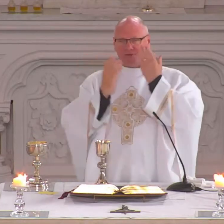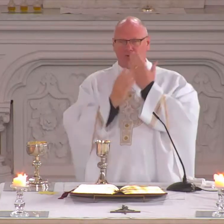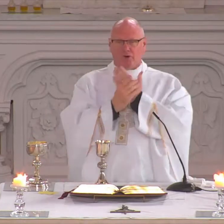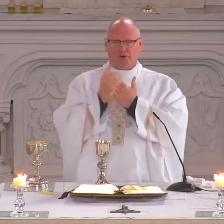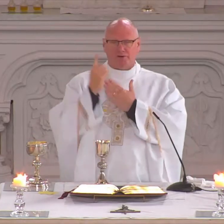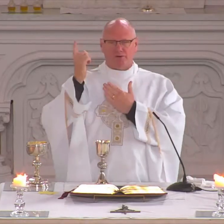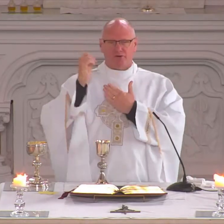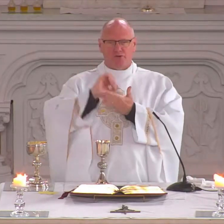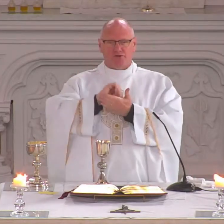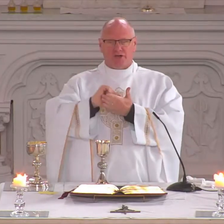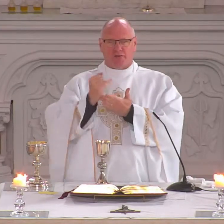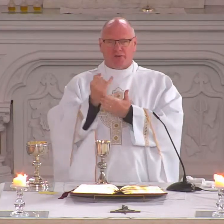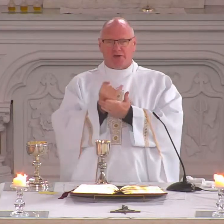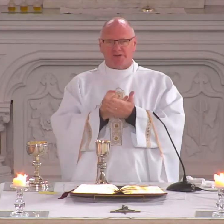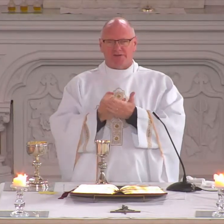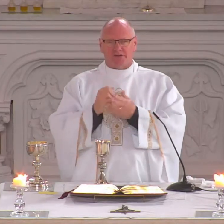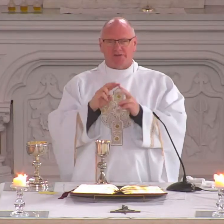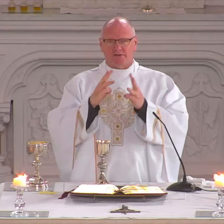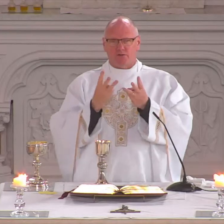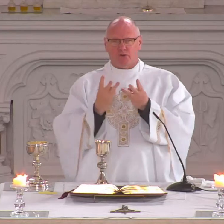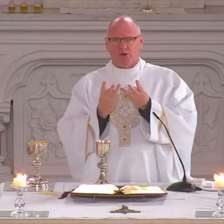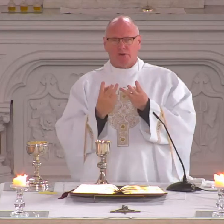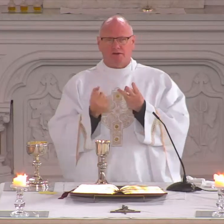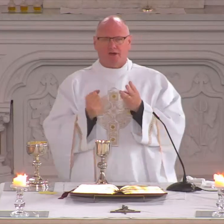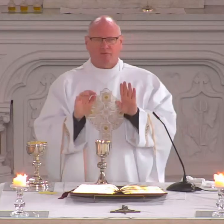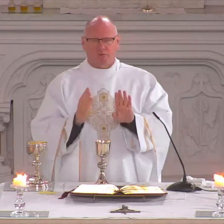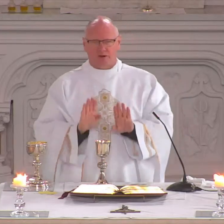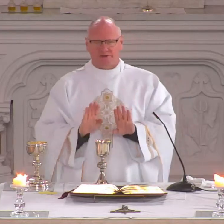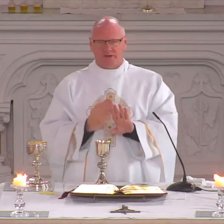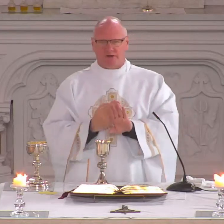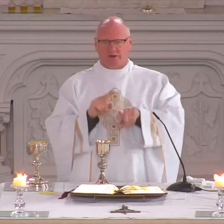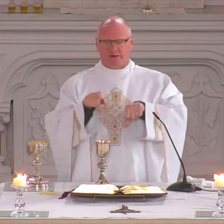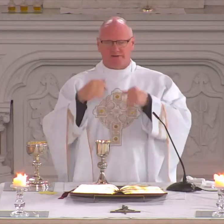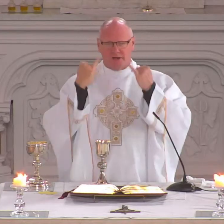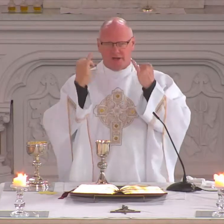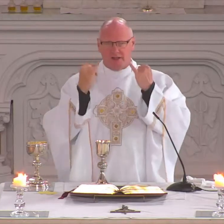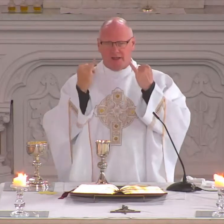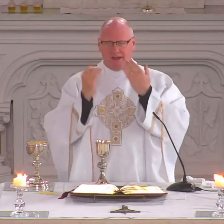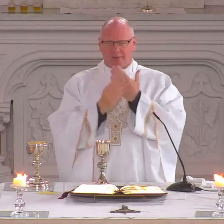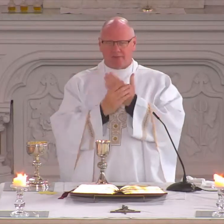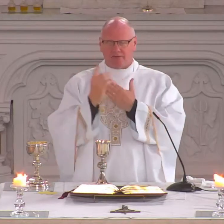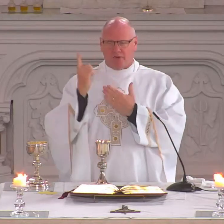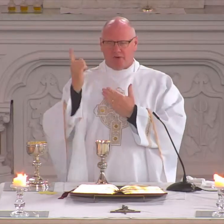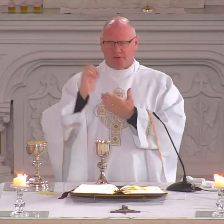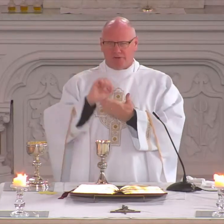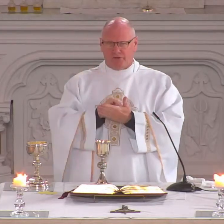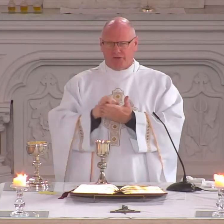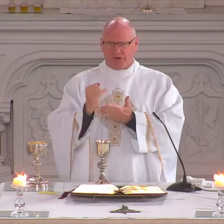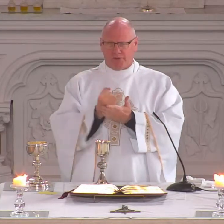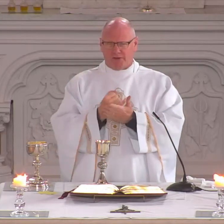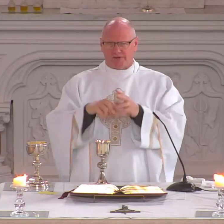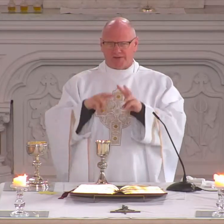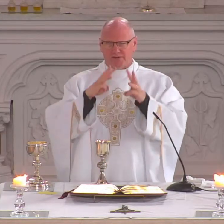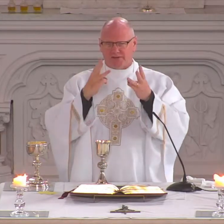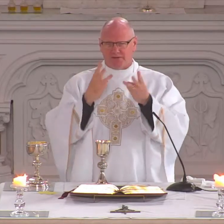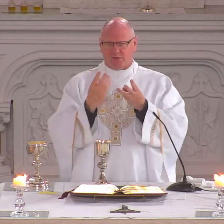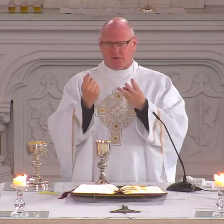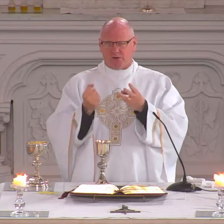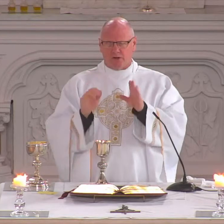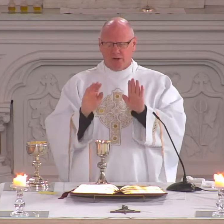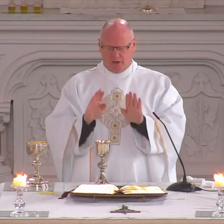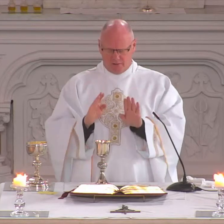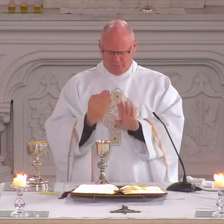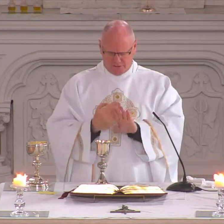Lamb of God, you take away the sins of the world, have mercy on us. Lamb of God, you take away the sins of the